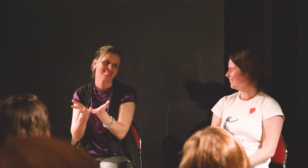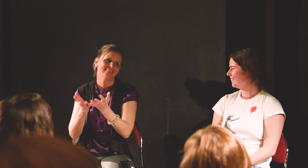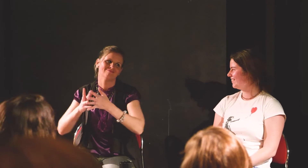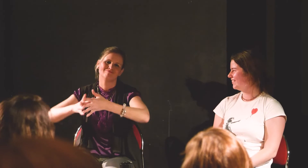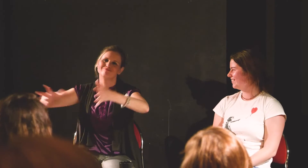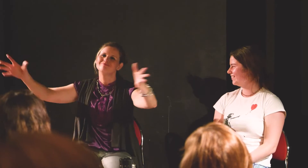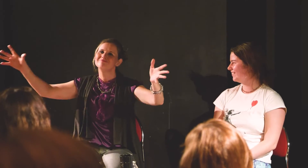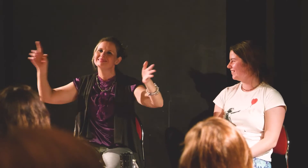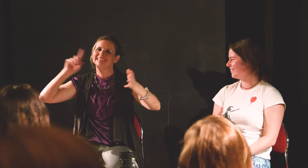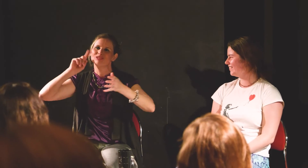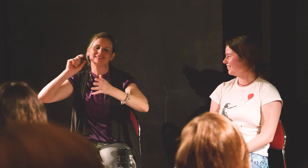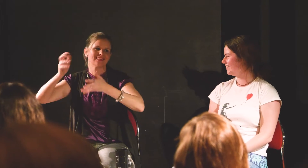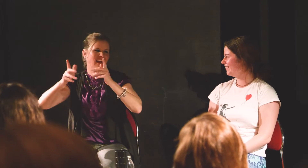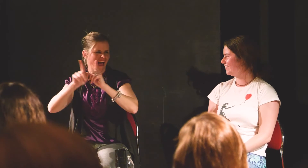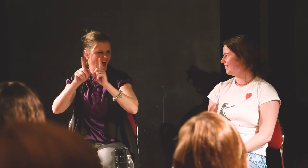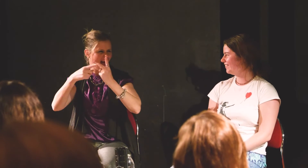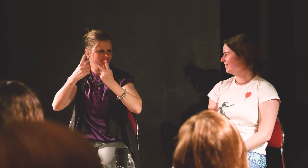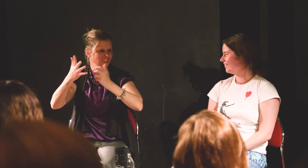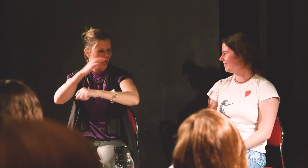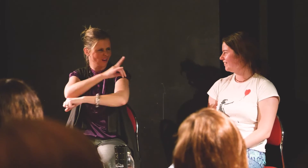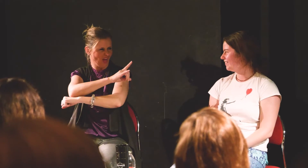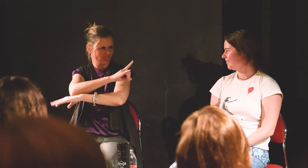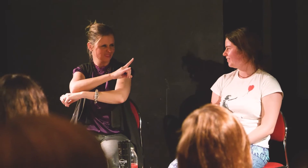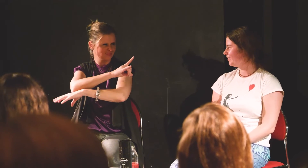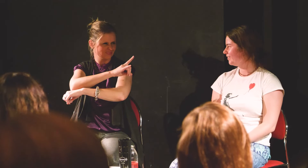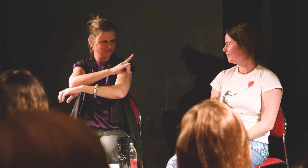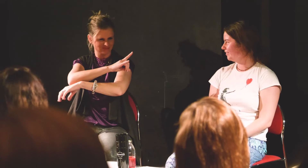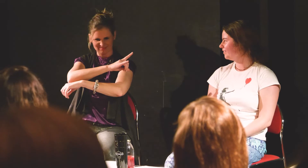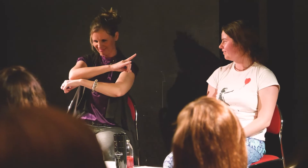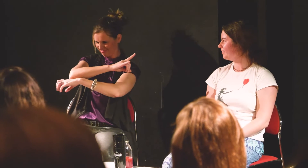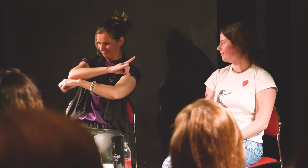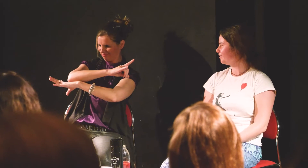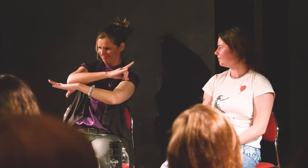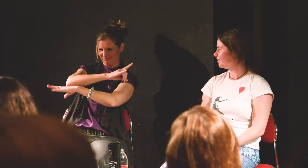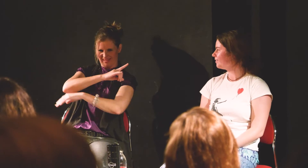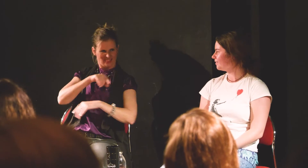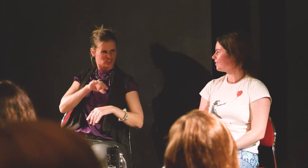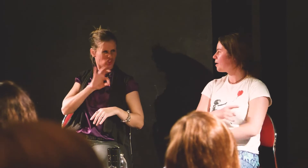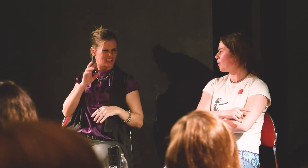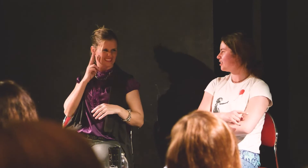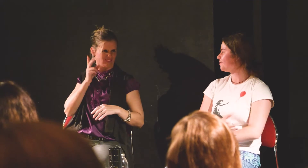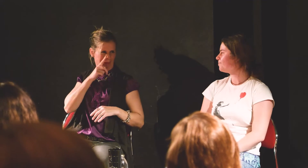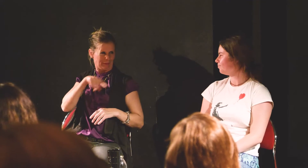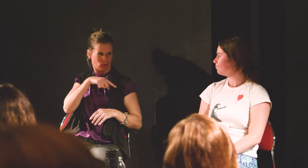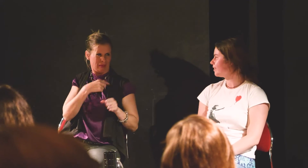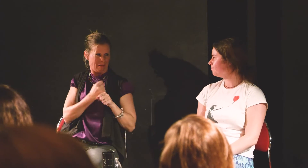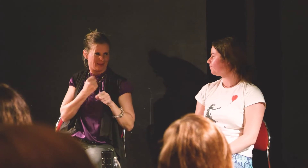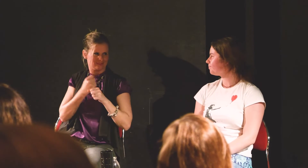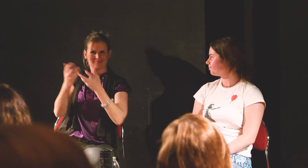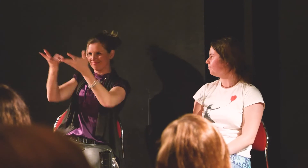of available in the hearing world. It's universal. Like there's this other sign here, this one here. I mean, that's